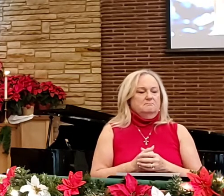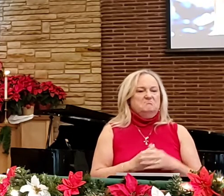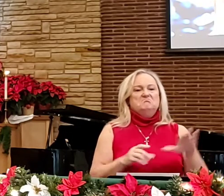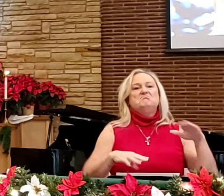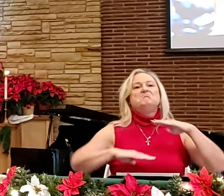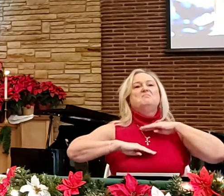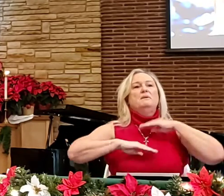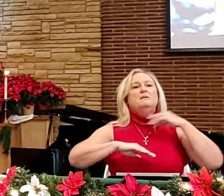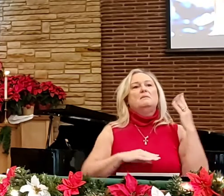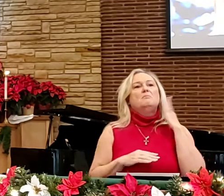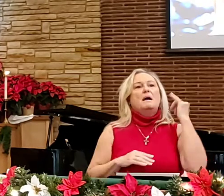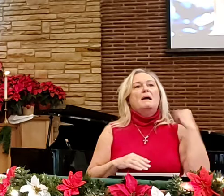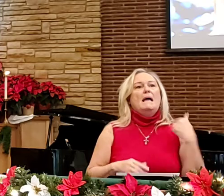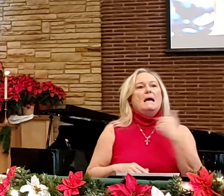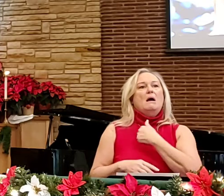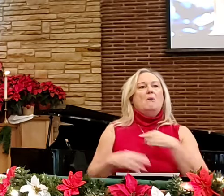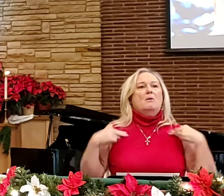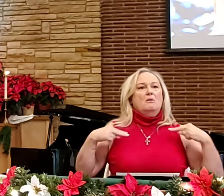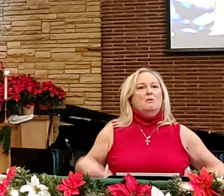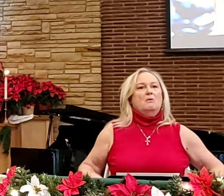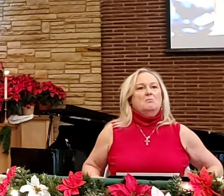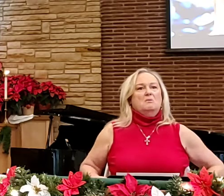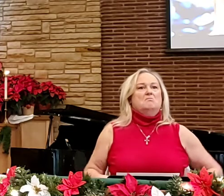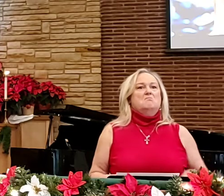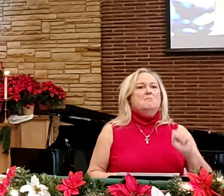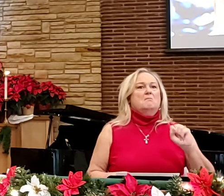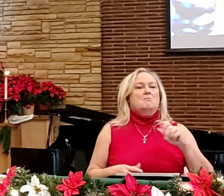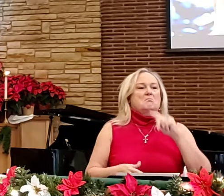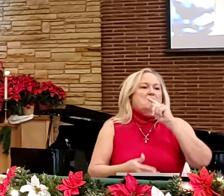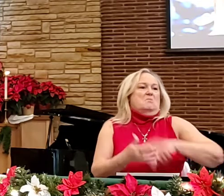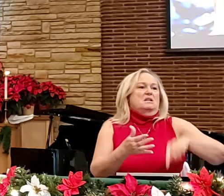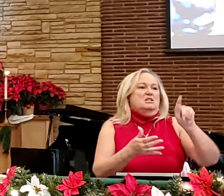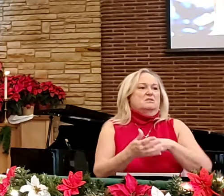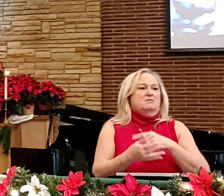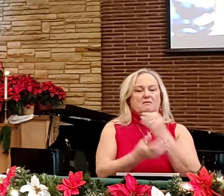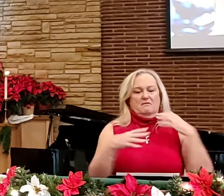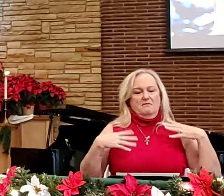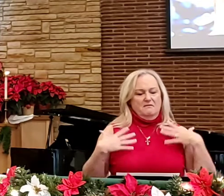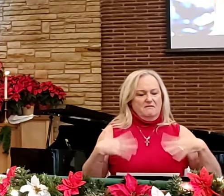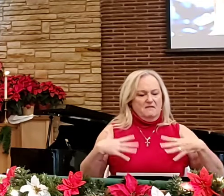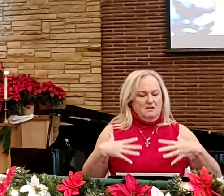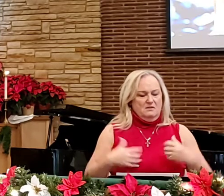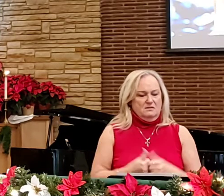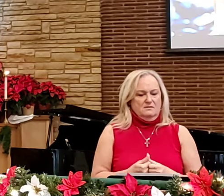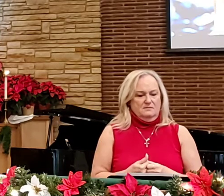limited by our human prejudices or fears.